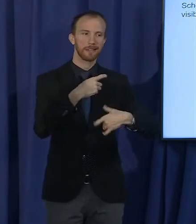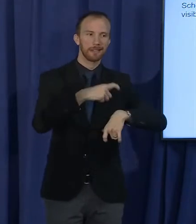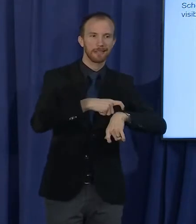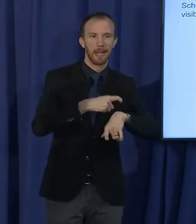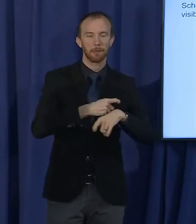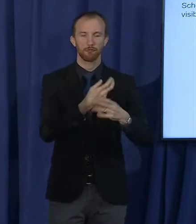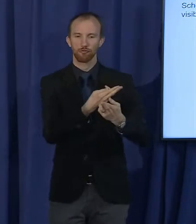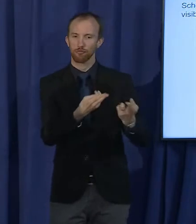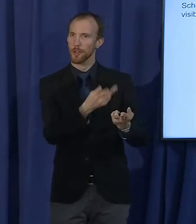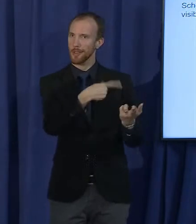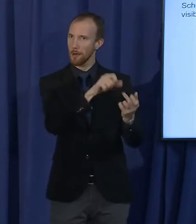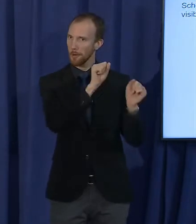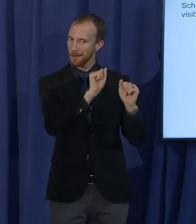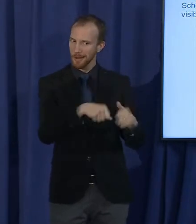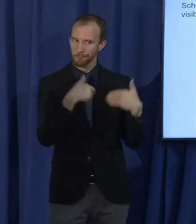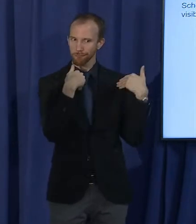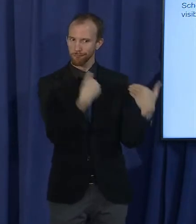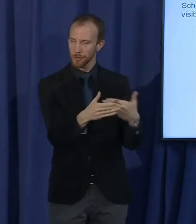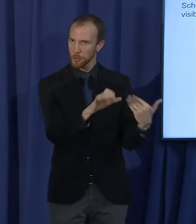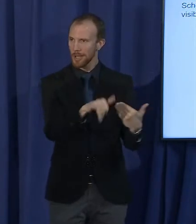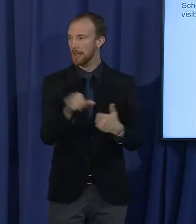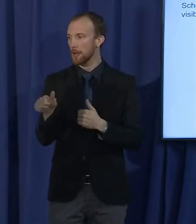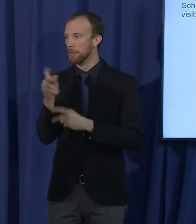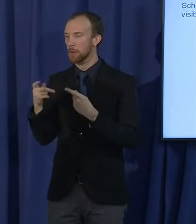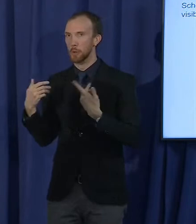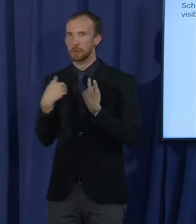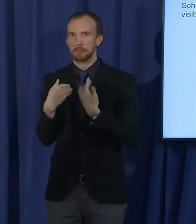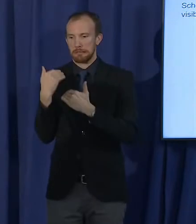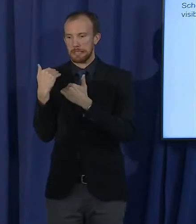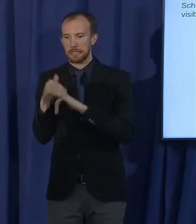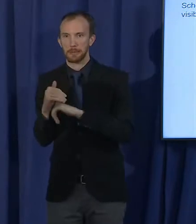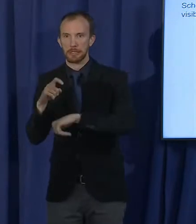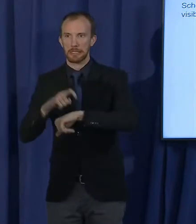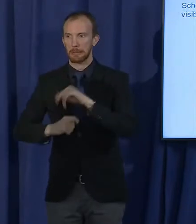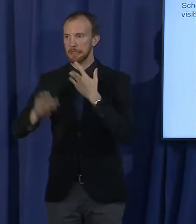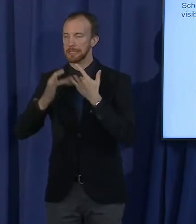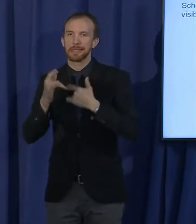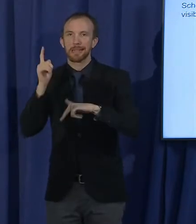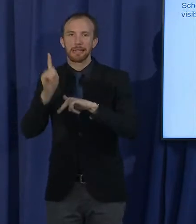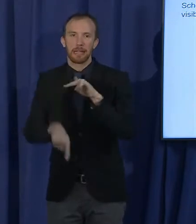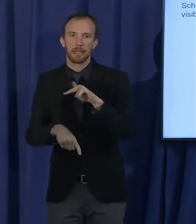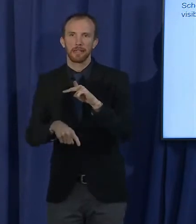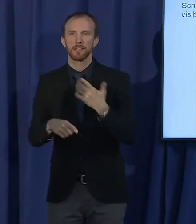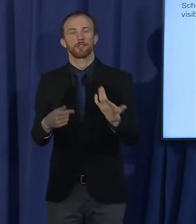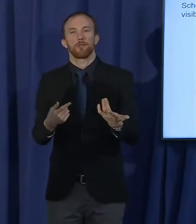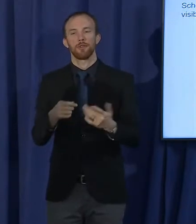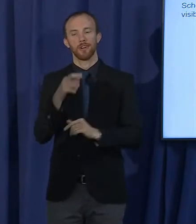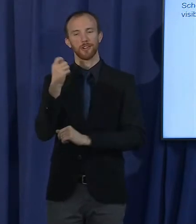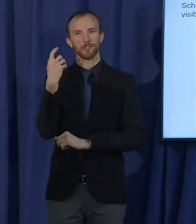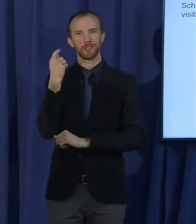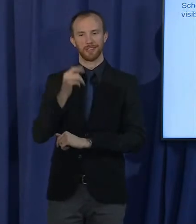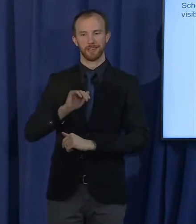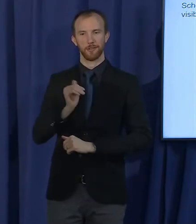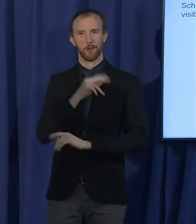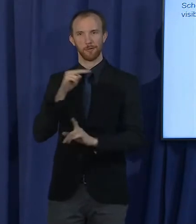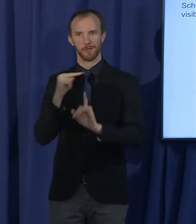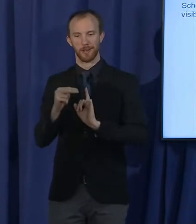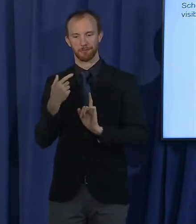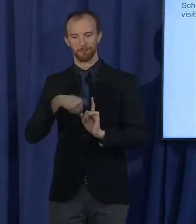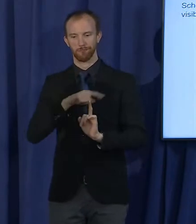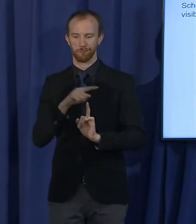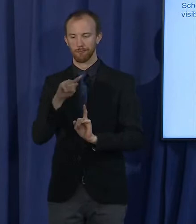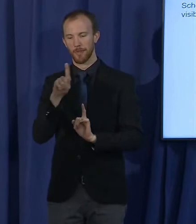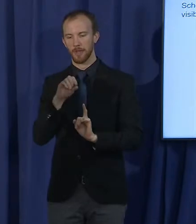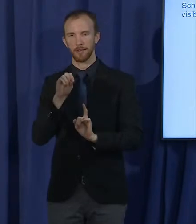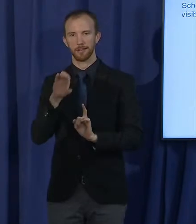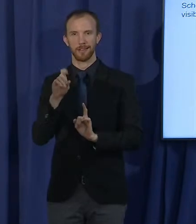the fairest way for us to do this. And I think from the Zocdox perspective, it doesn't have to be this way. This is a solved problem.